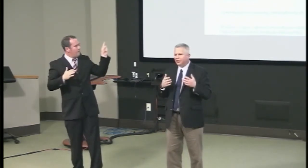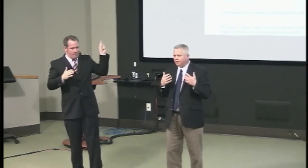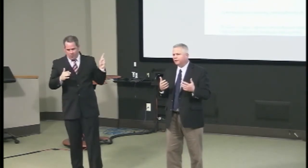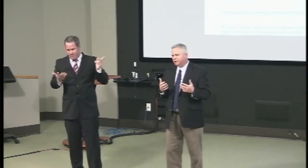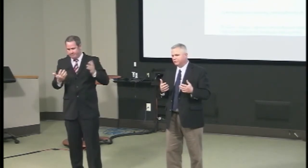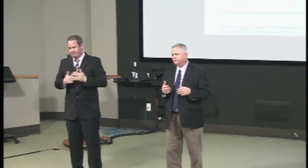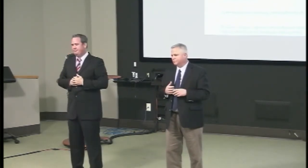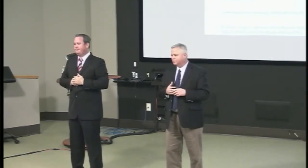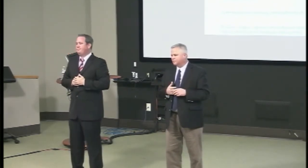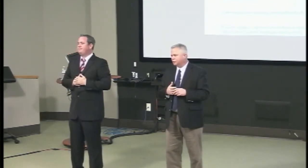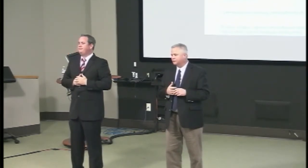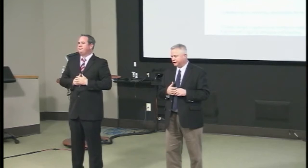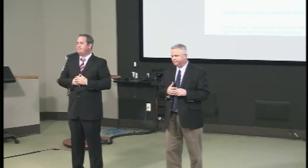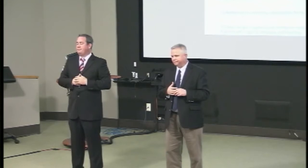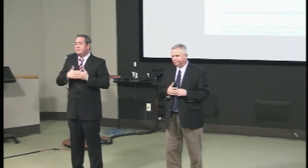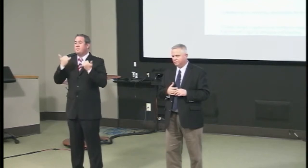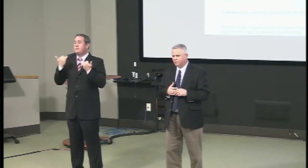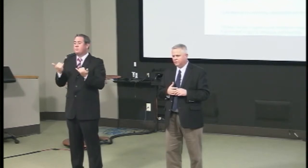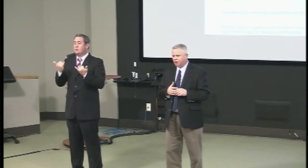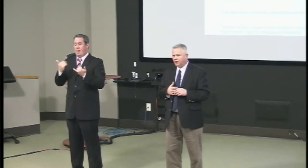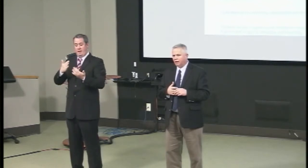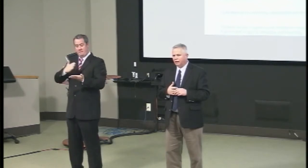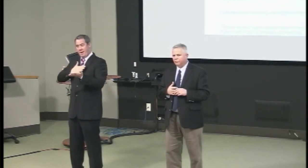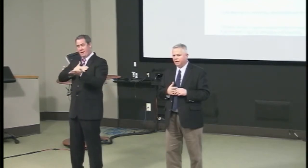on hearing children.